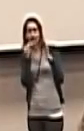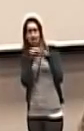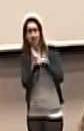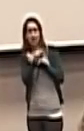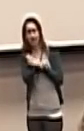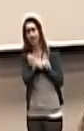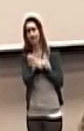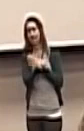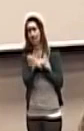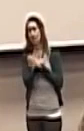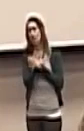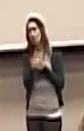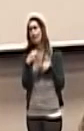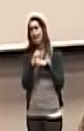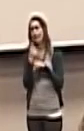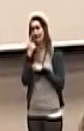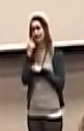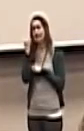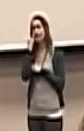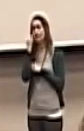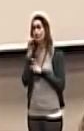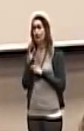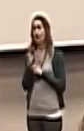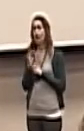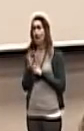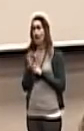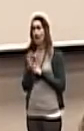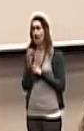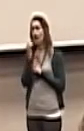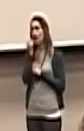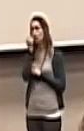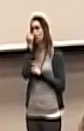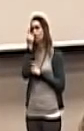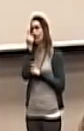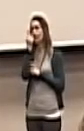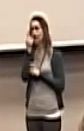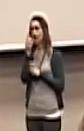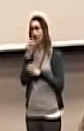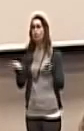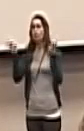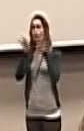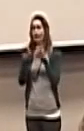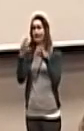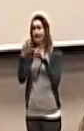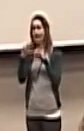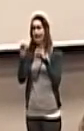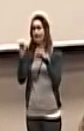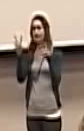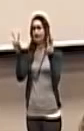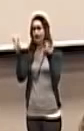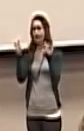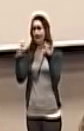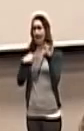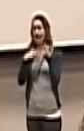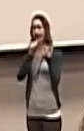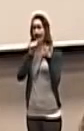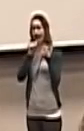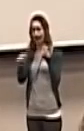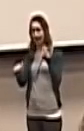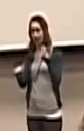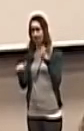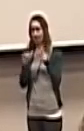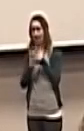we understand the significance of that statement, I am, with its connection to Yahweh.